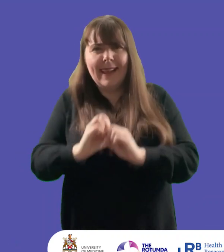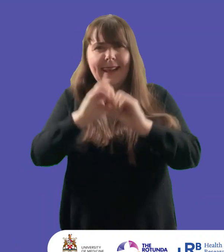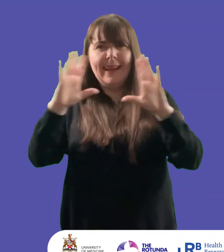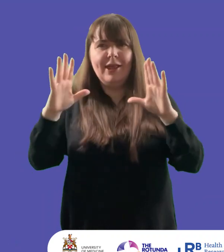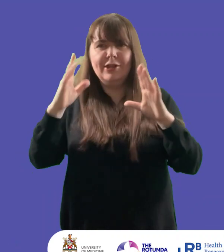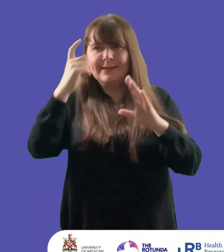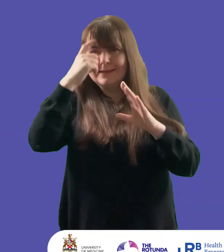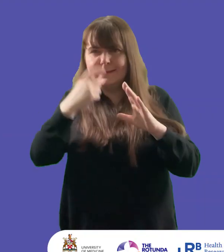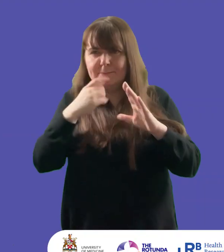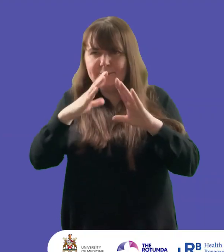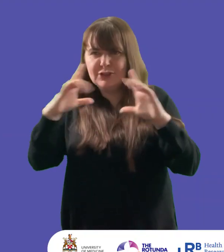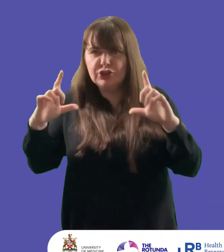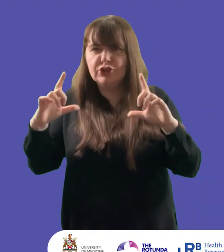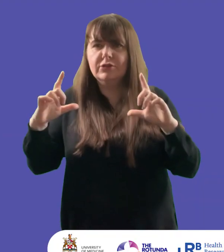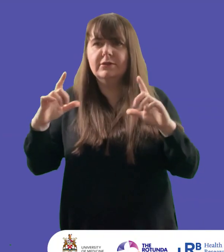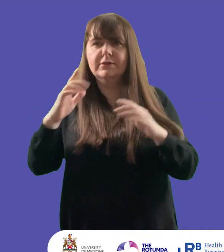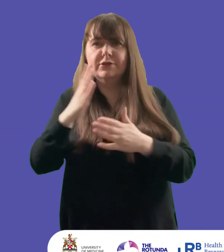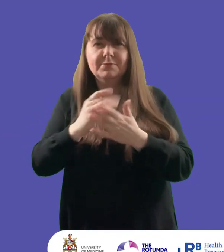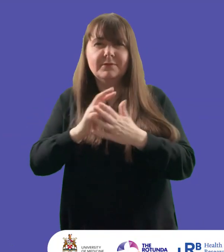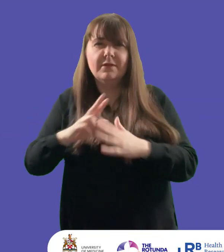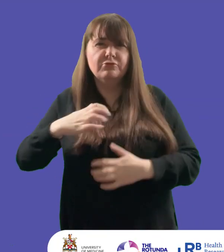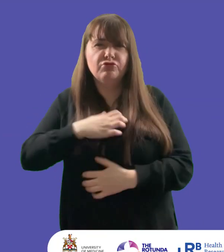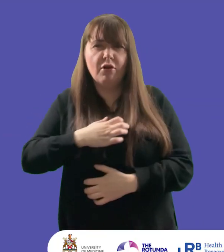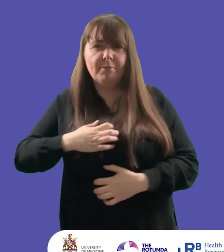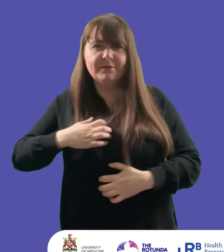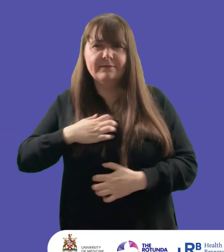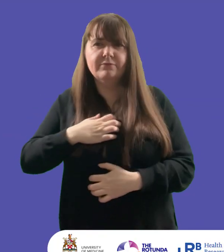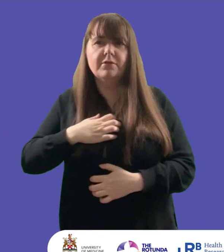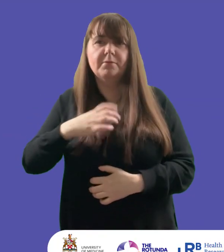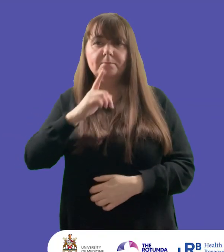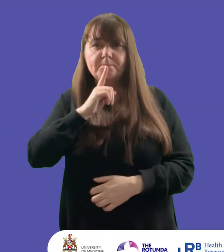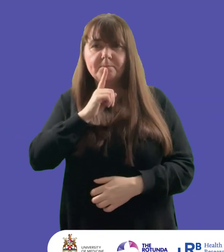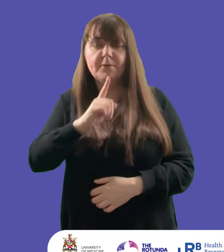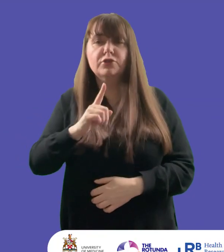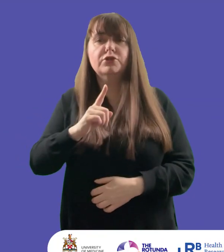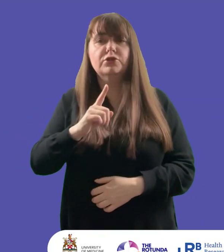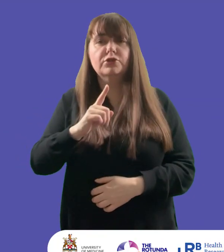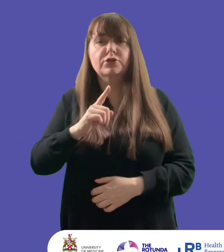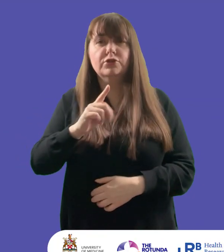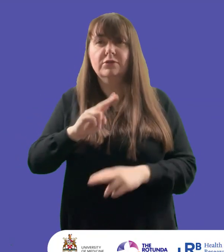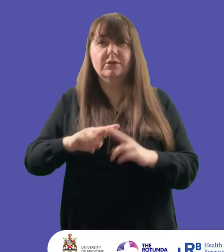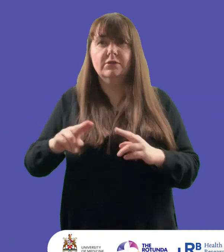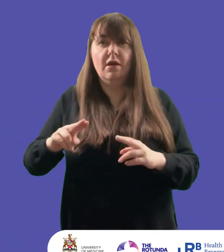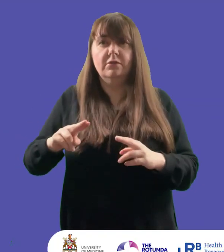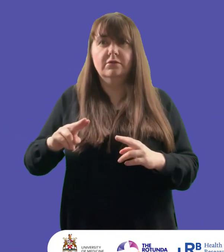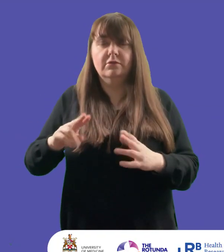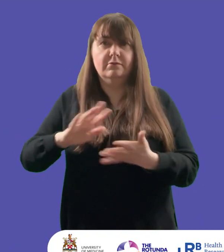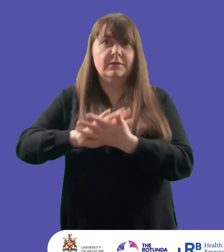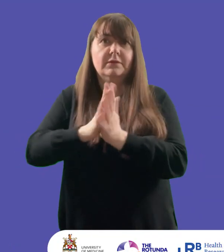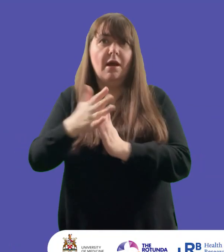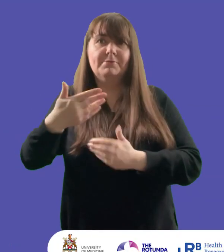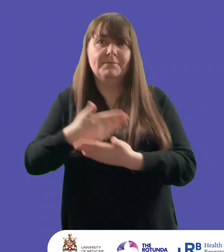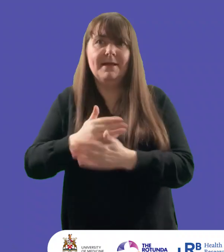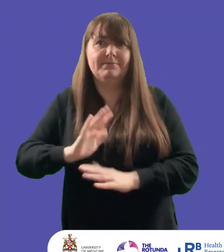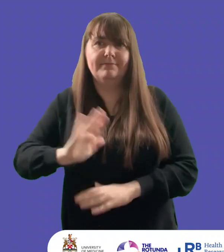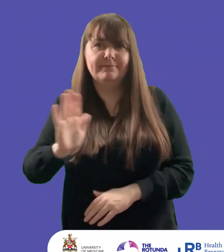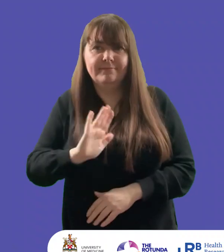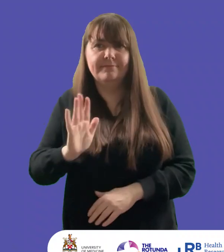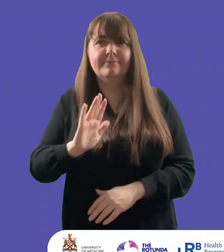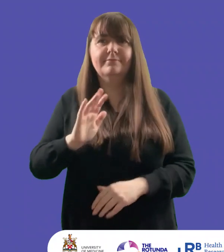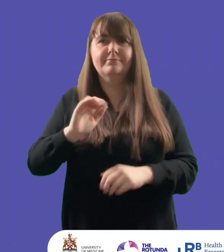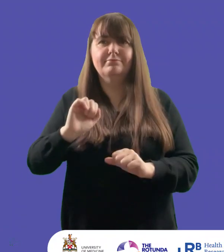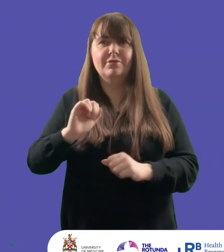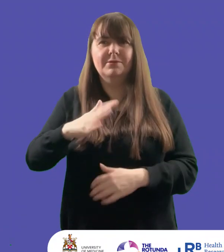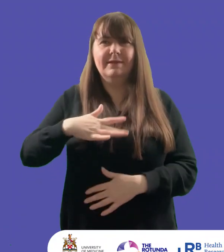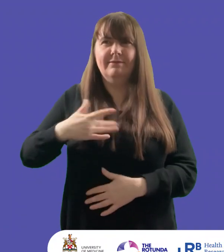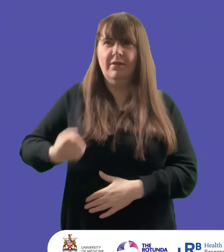know for some women that can be a little bit uncomfortable, but it's not going to damage your baby, and the pressure that